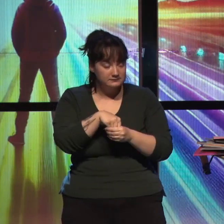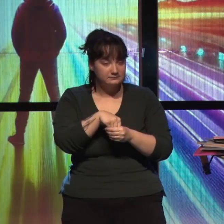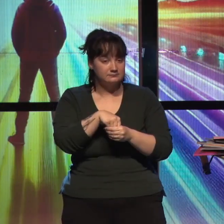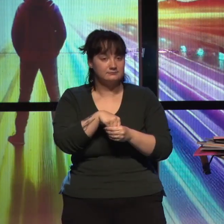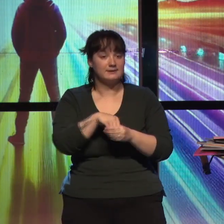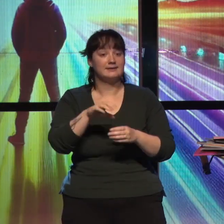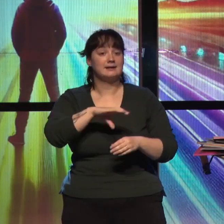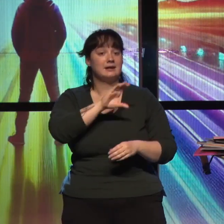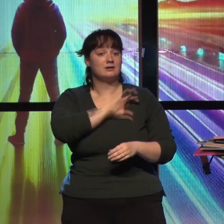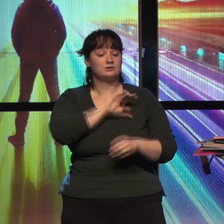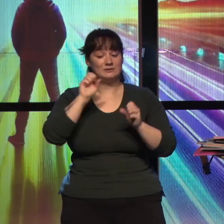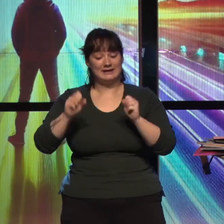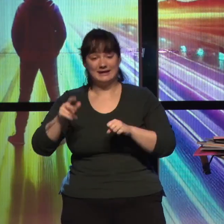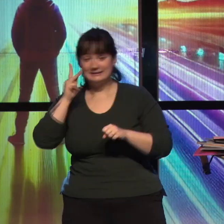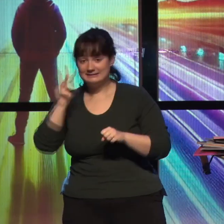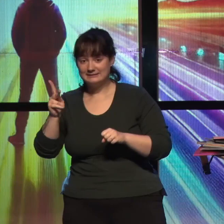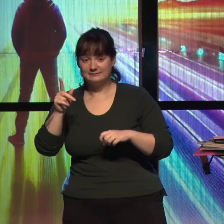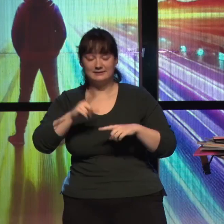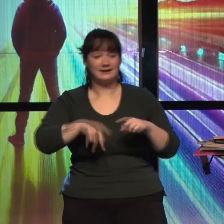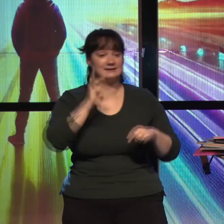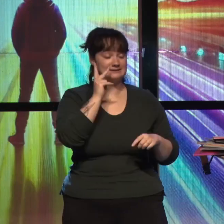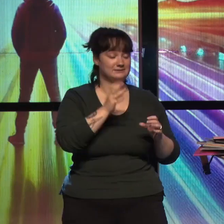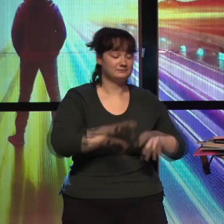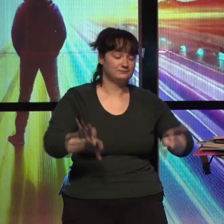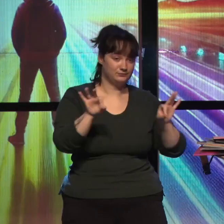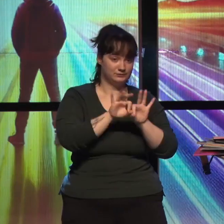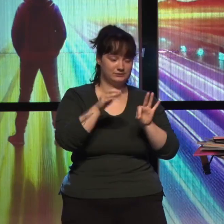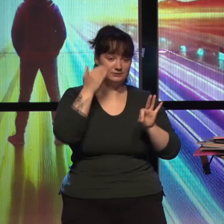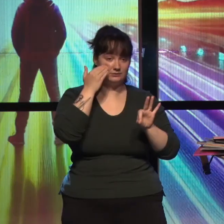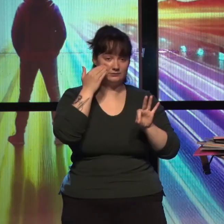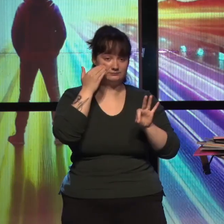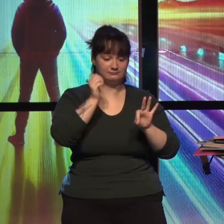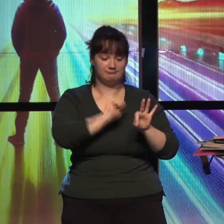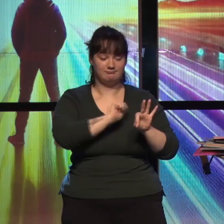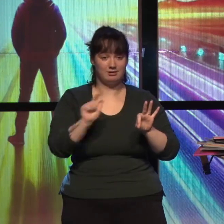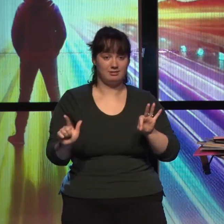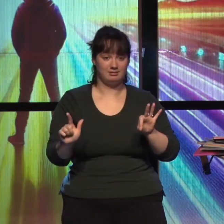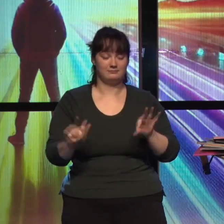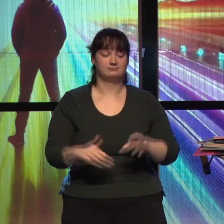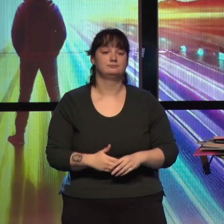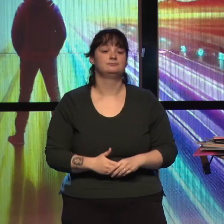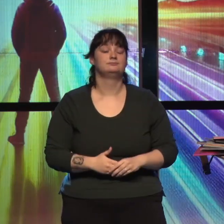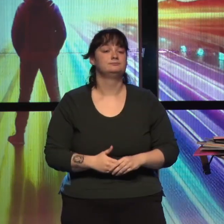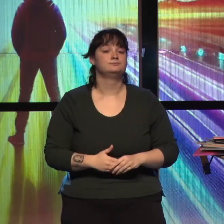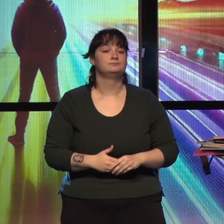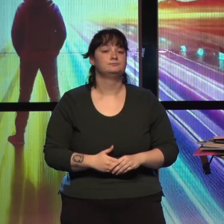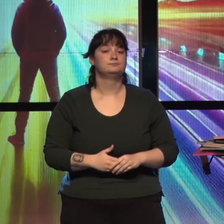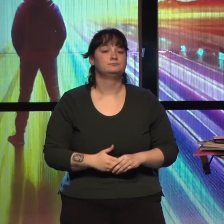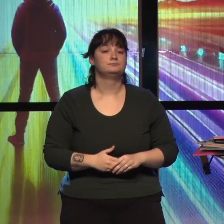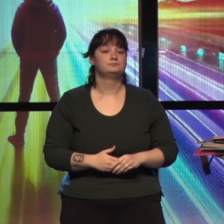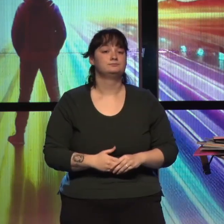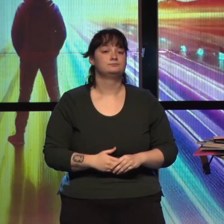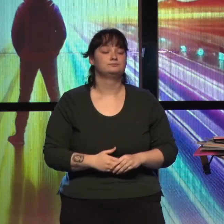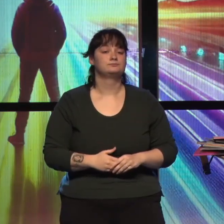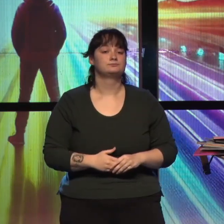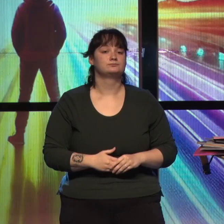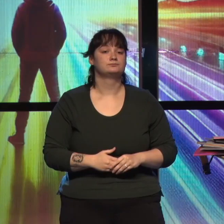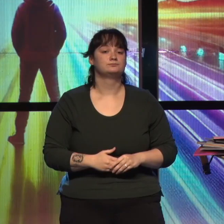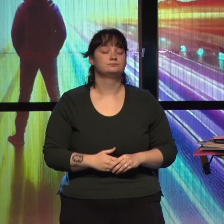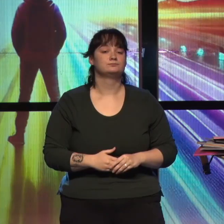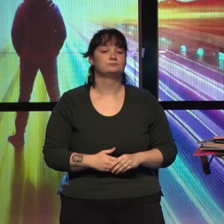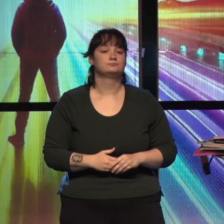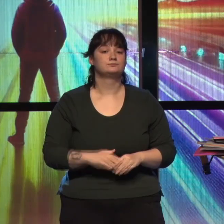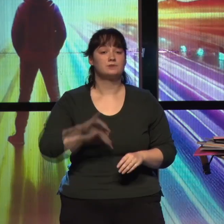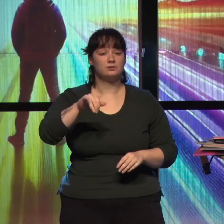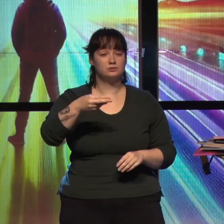and invisible. Now, this thing that sets the whole stage for this, what John wants you to get, and we get this early